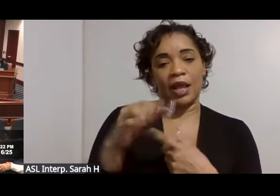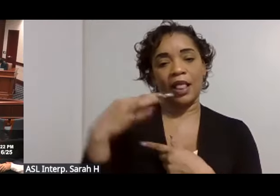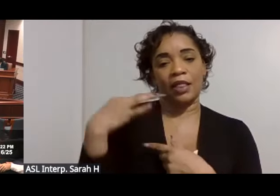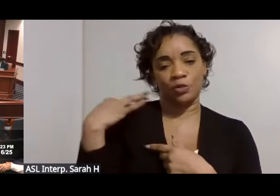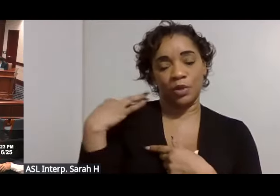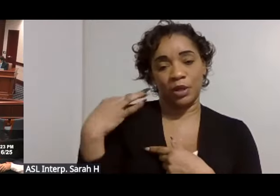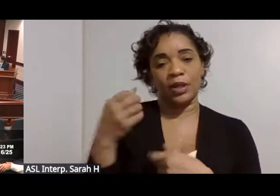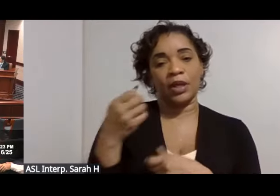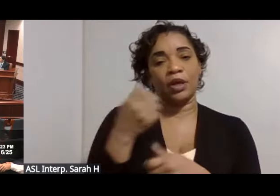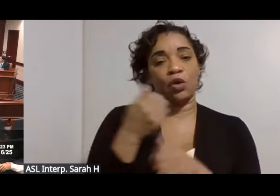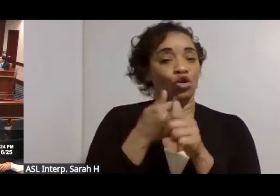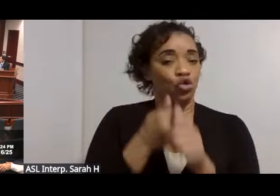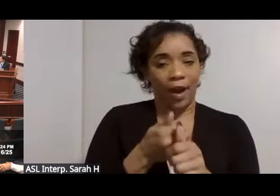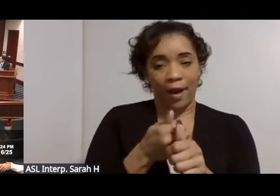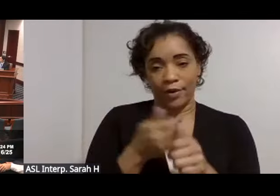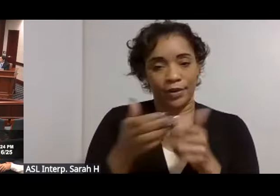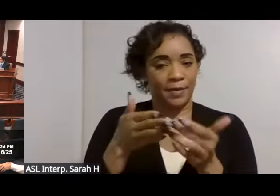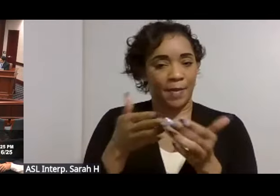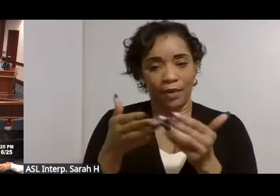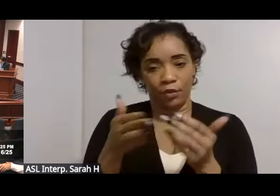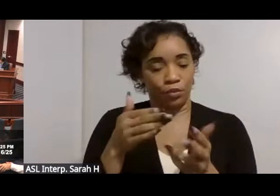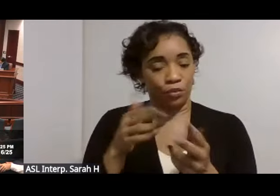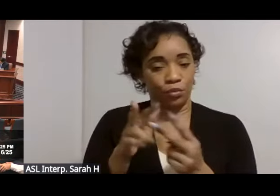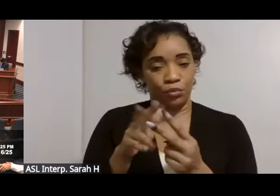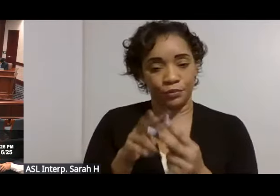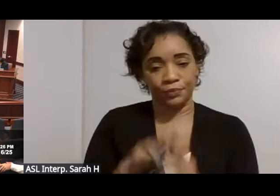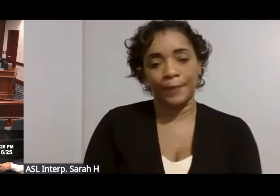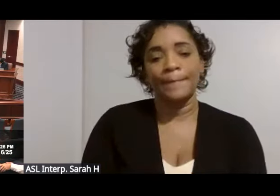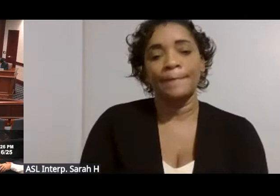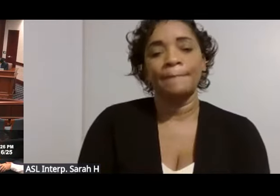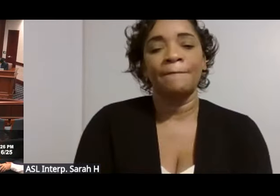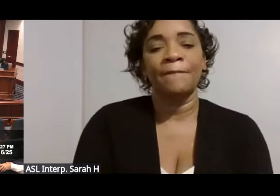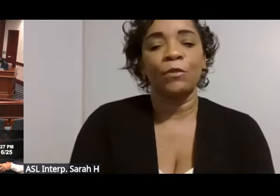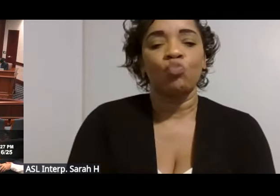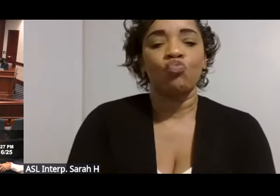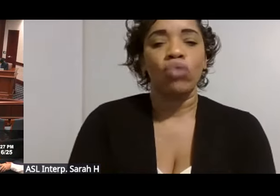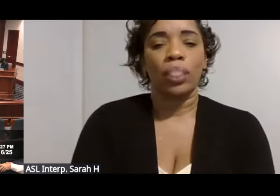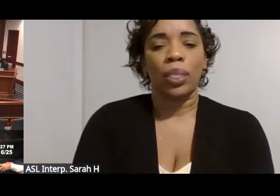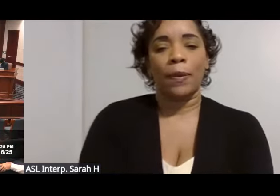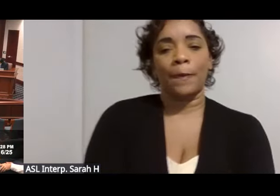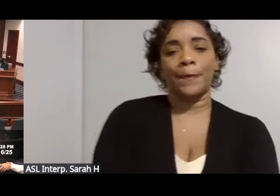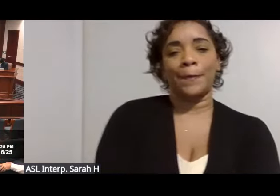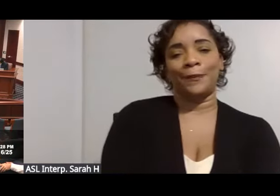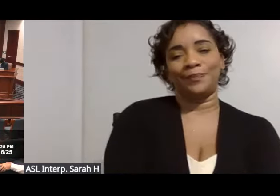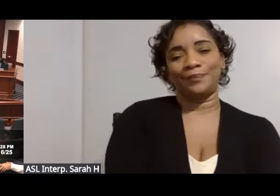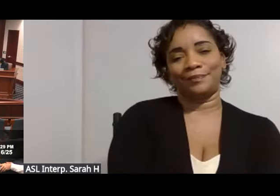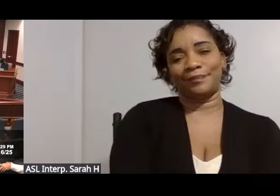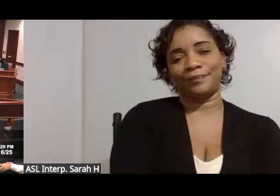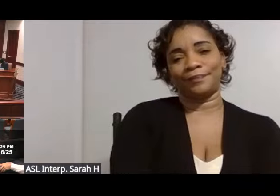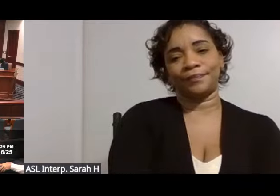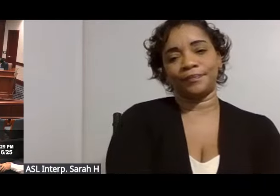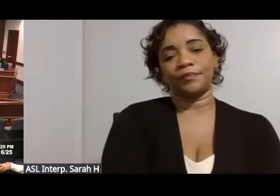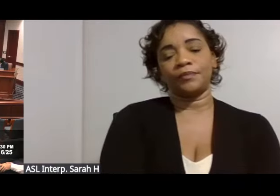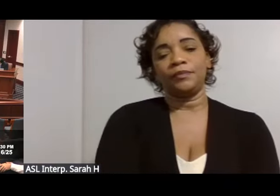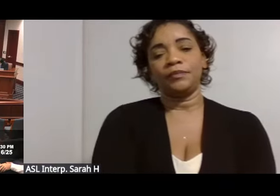Eligibility. No, either maintain. gotta either be maintained or. Pick.